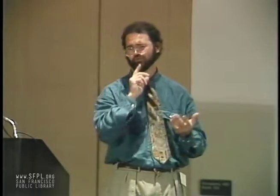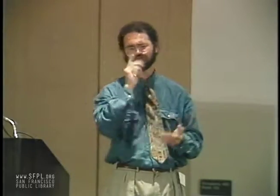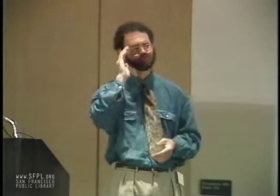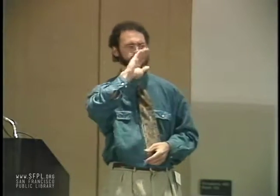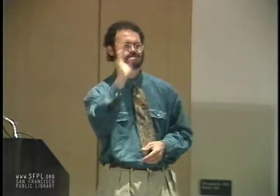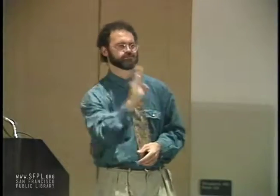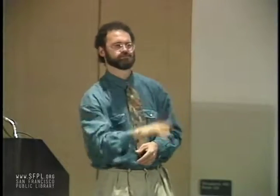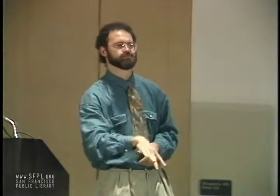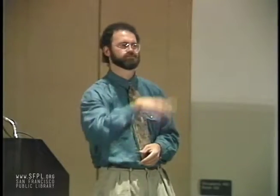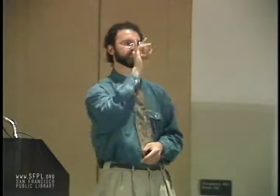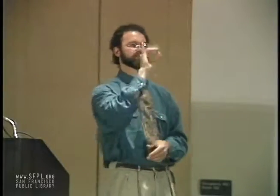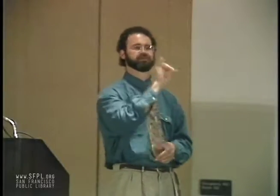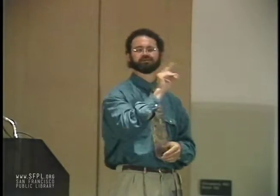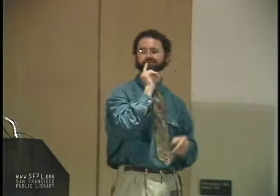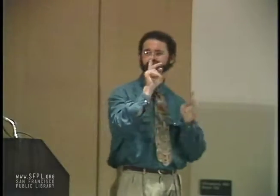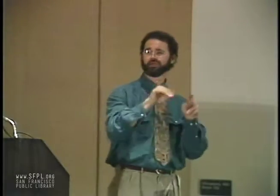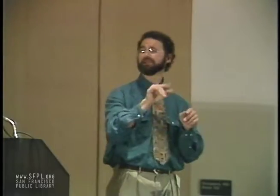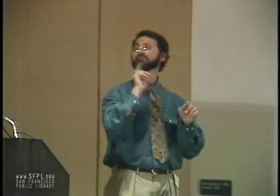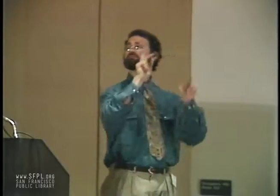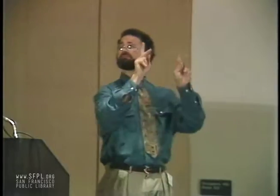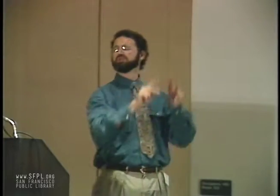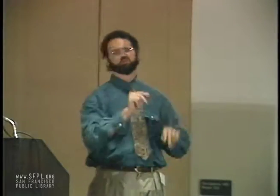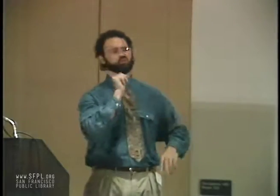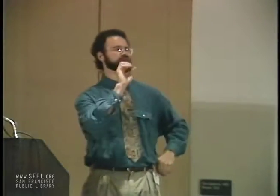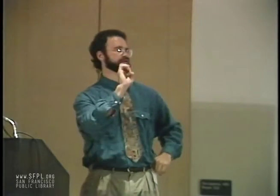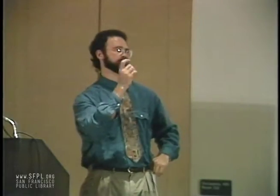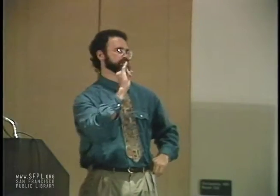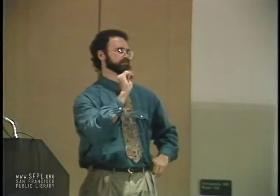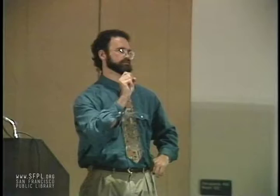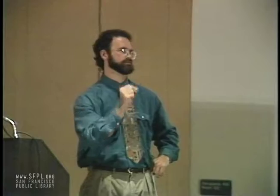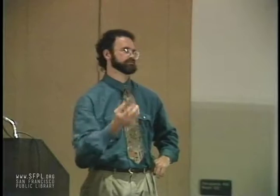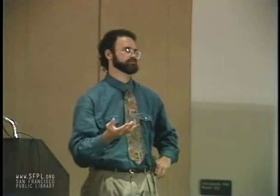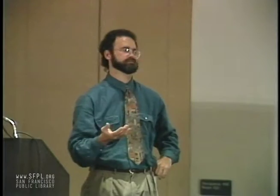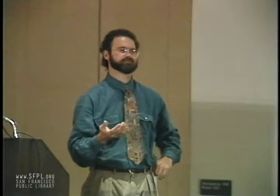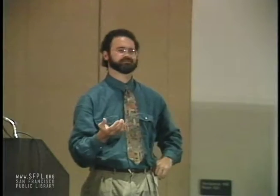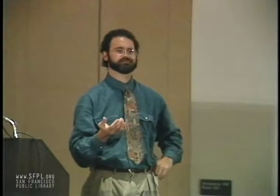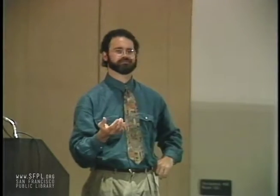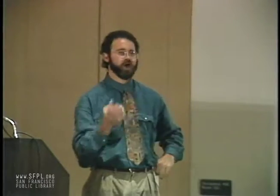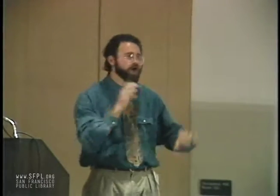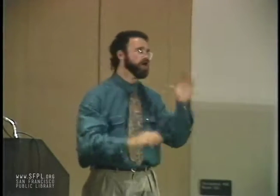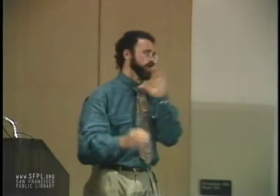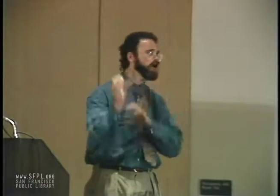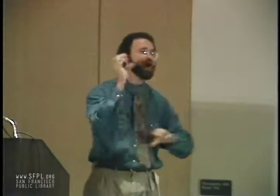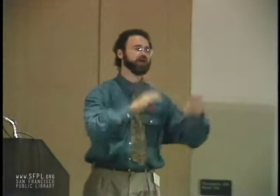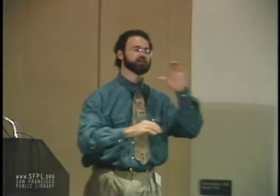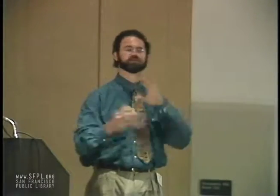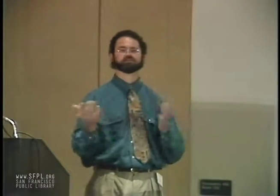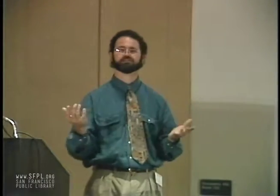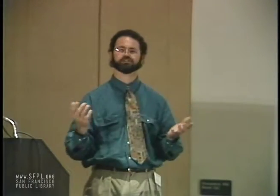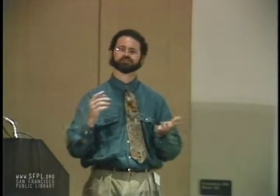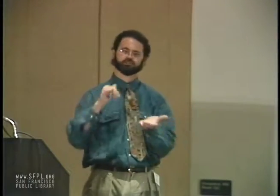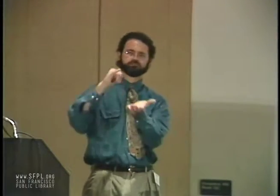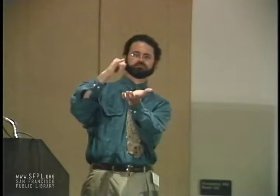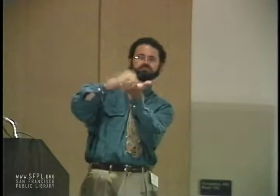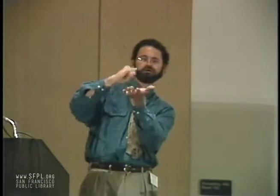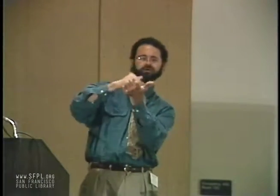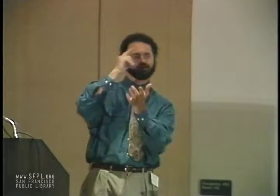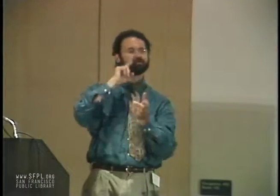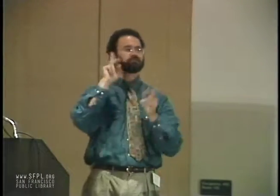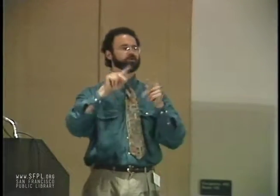person? I said, well, you'll never find this deaf person, because that deaf person doesn't exist. And so here we are looking